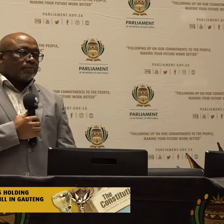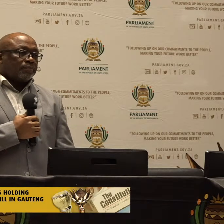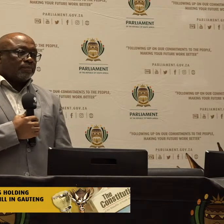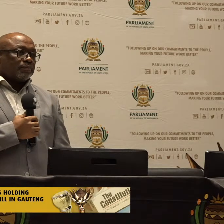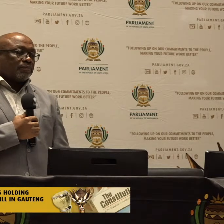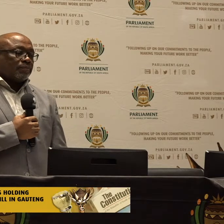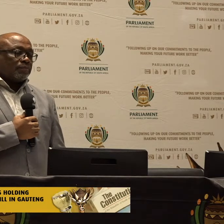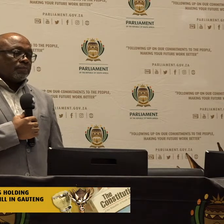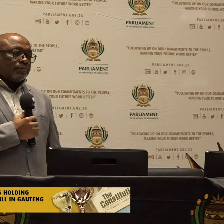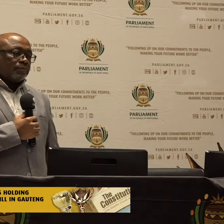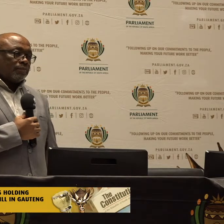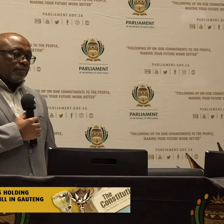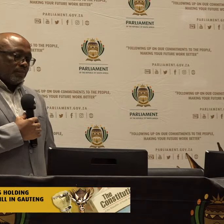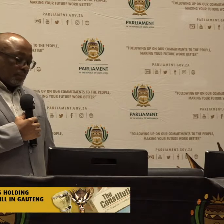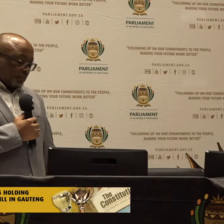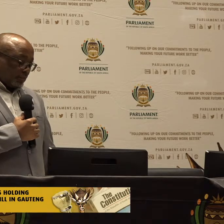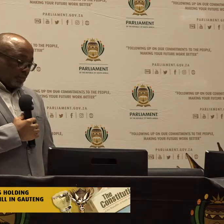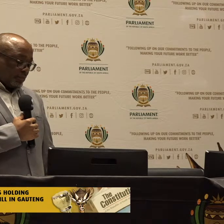uh